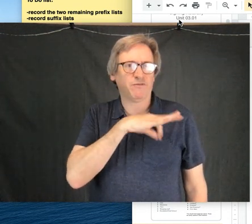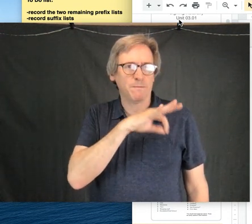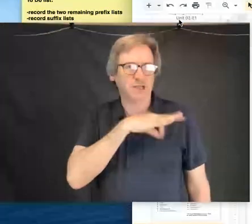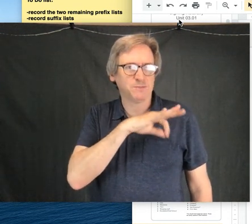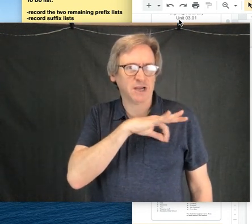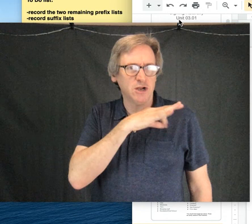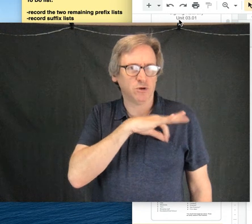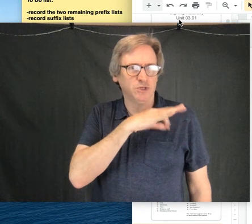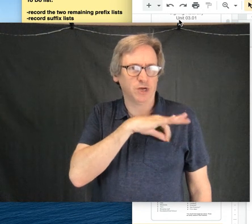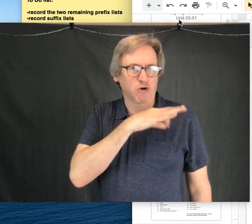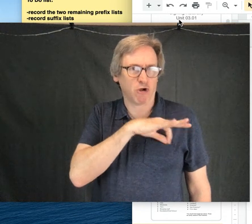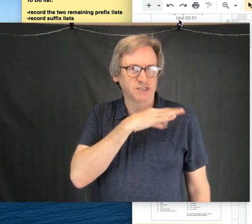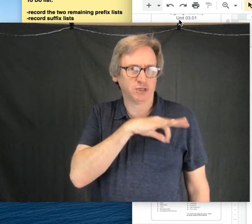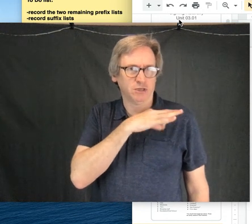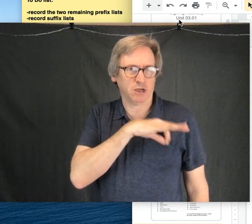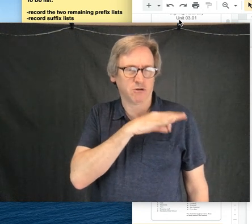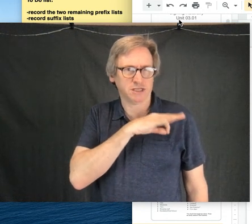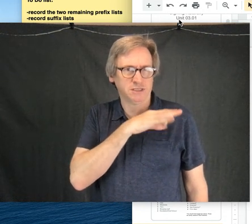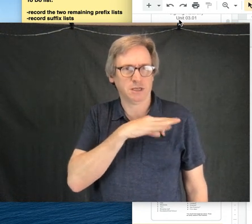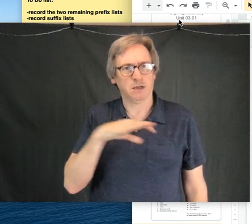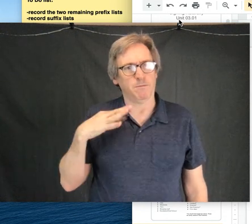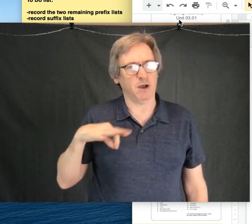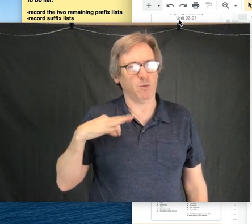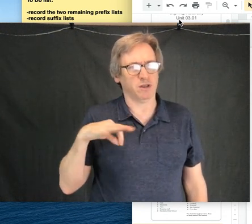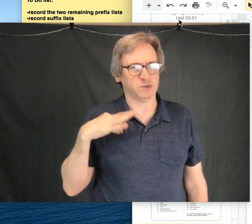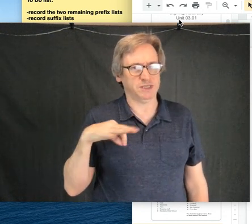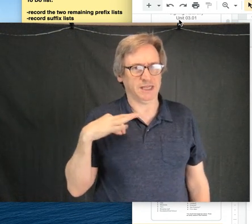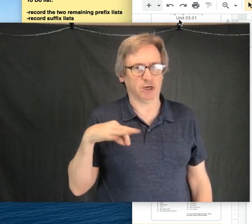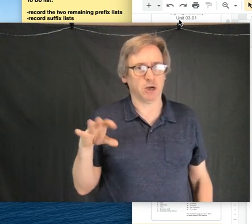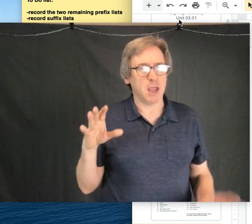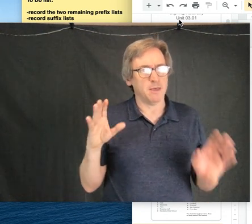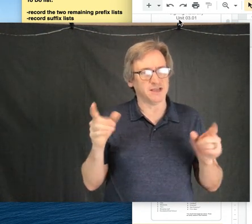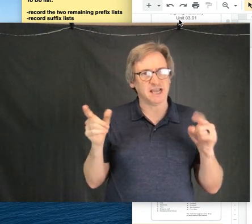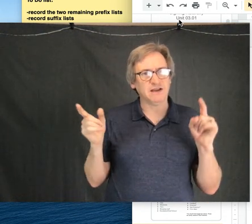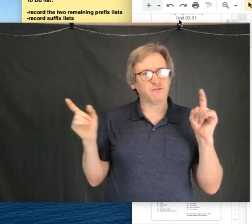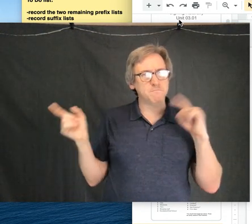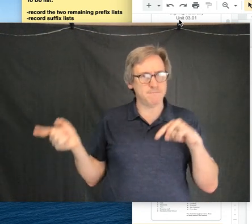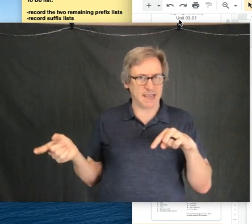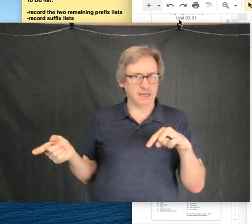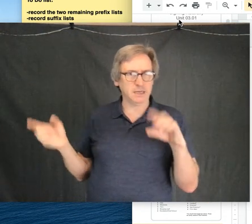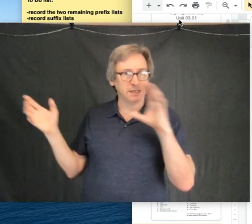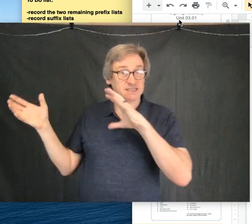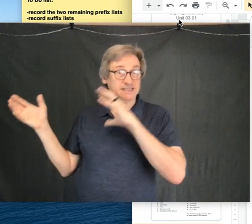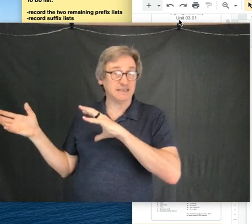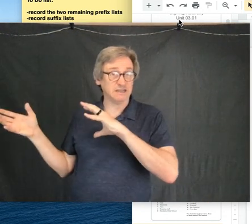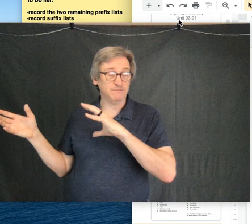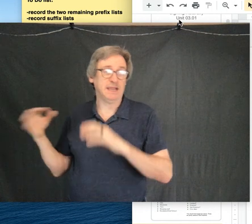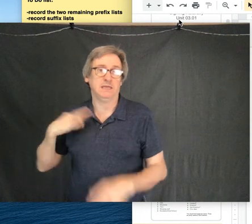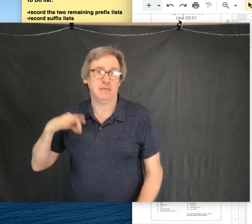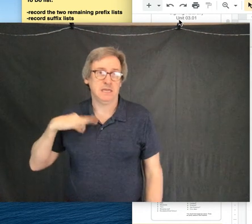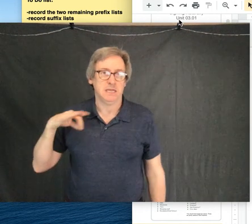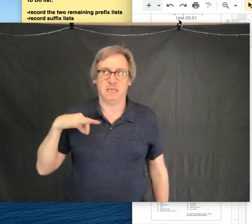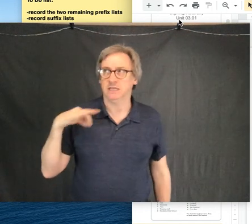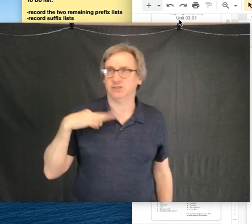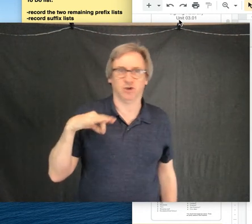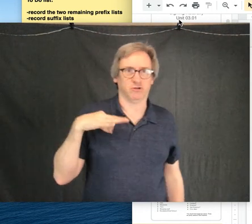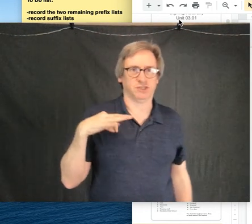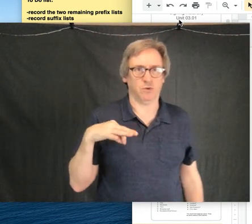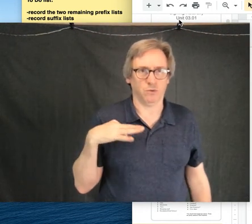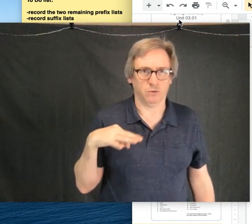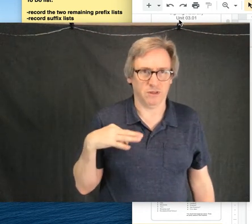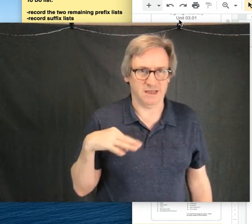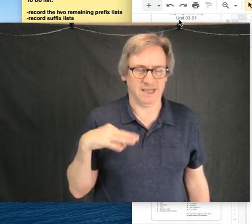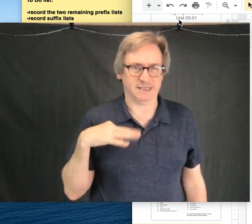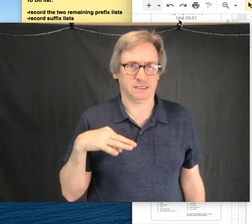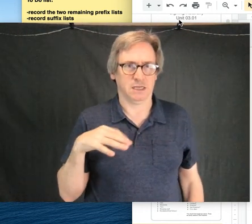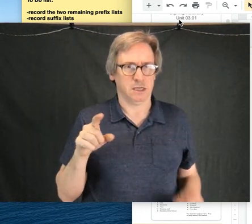Most of the people from Pittsburgh I know do it across, but we also see here. The sign for Maine, the state of Maine, is